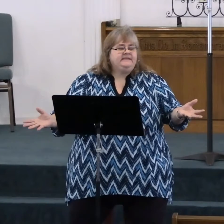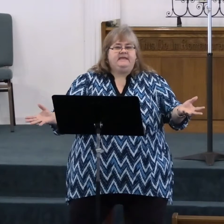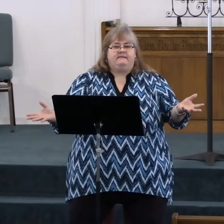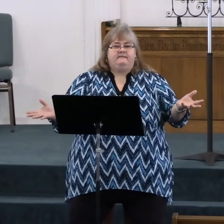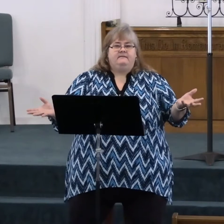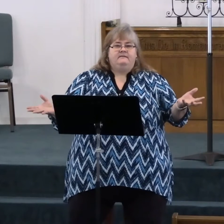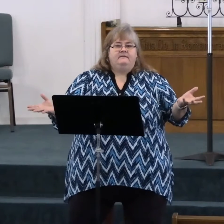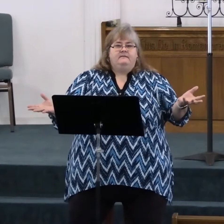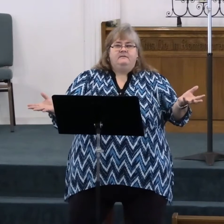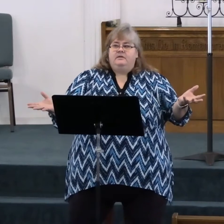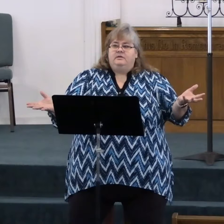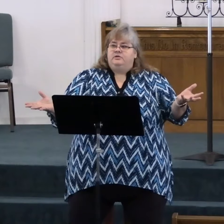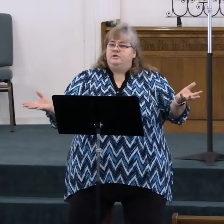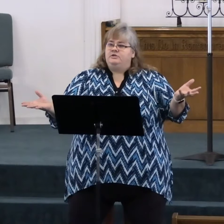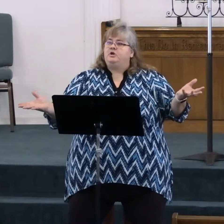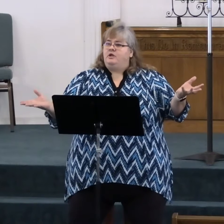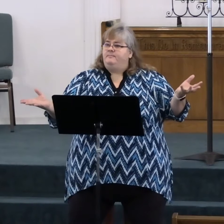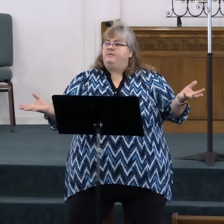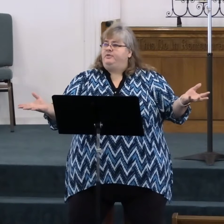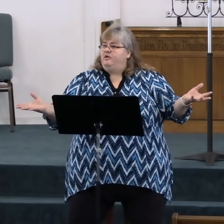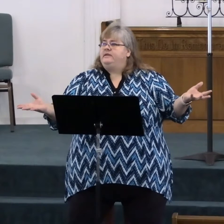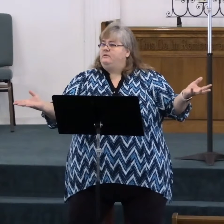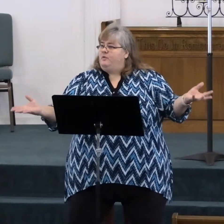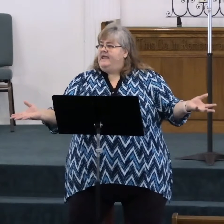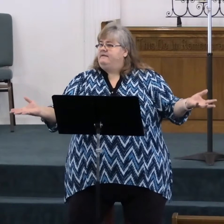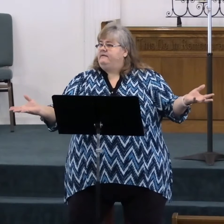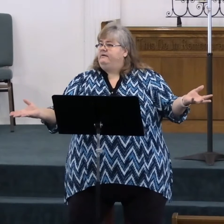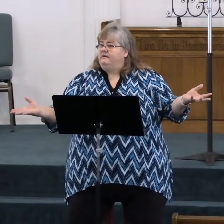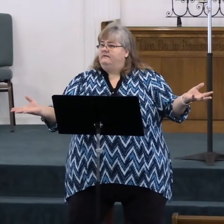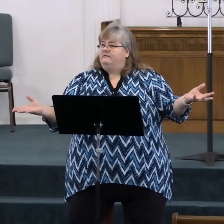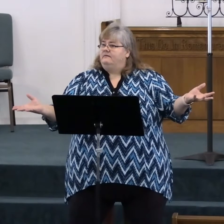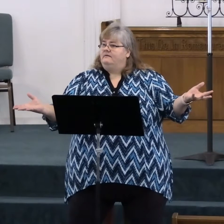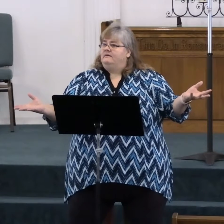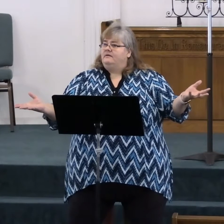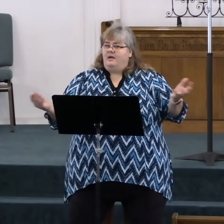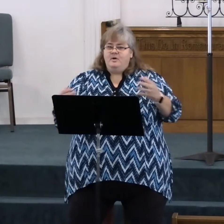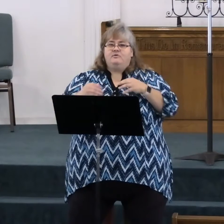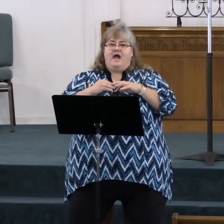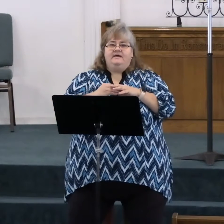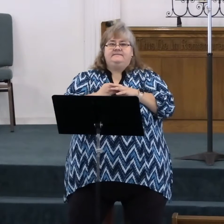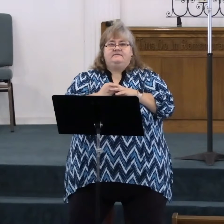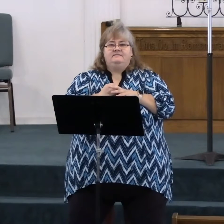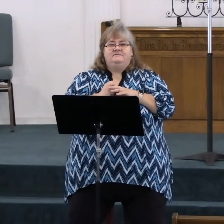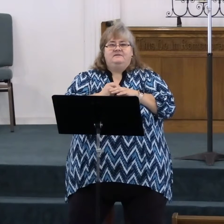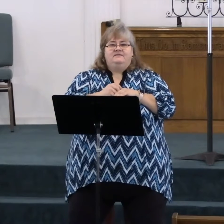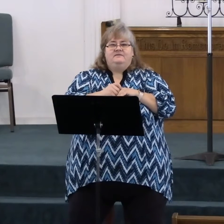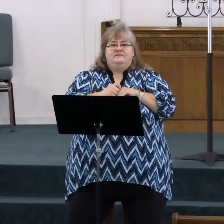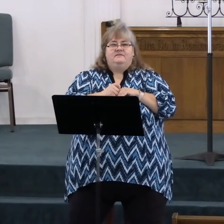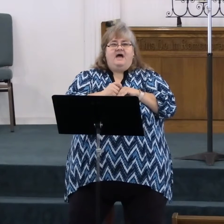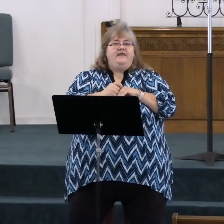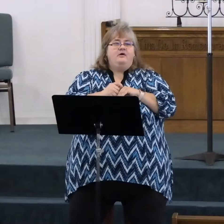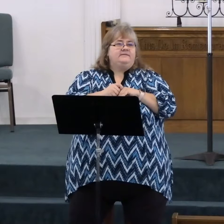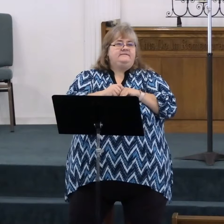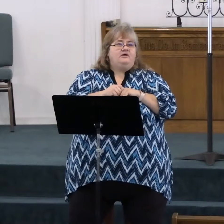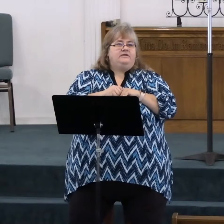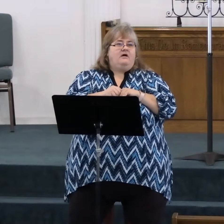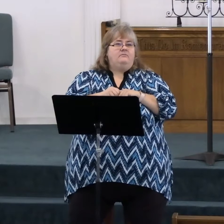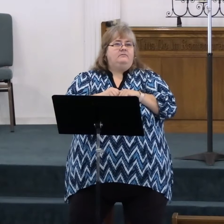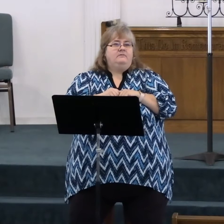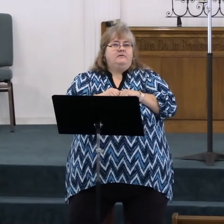existing? You're going to be puny and weak. Come on, guys. I know it's not y'all,